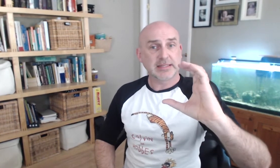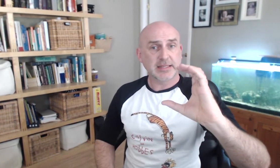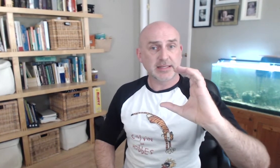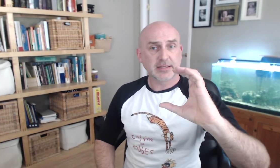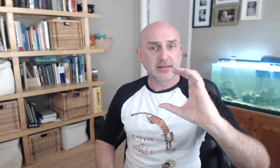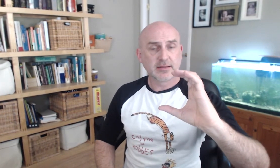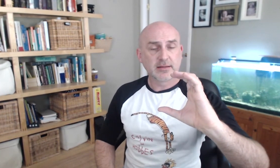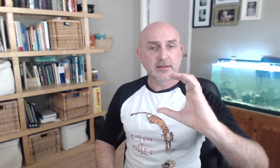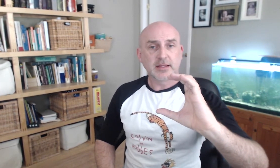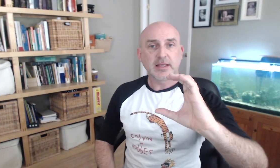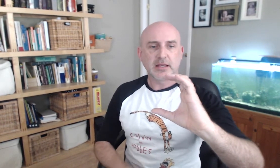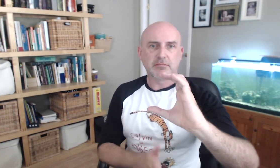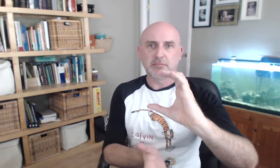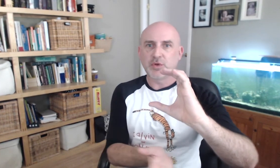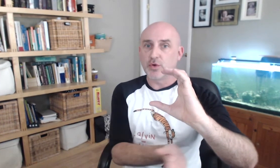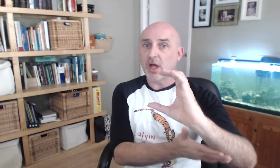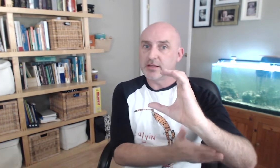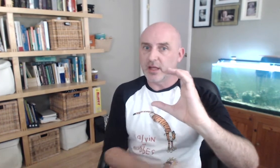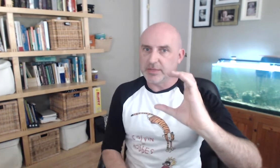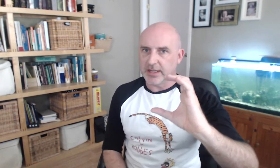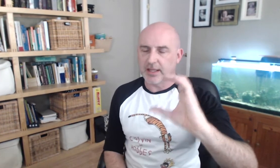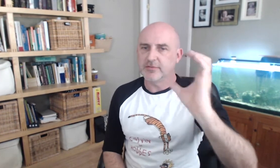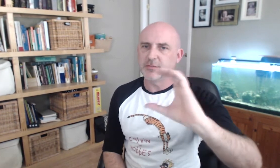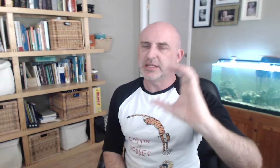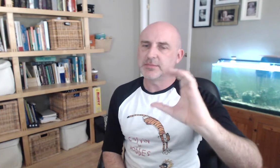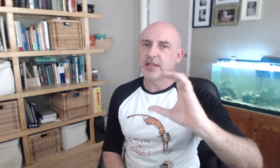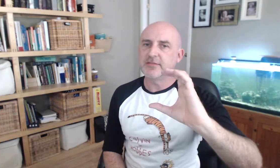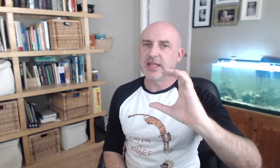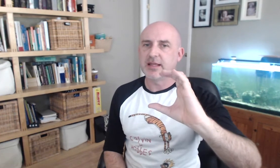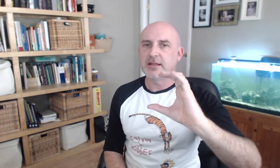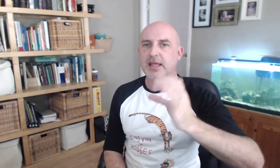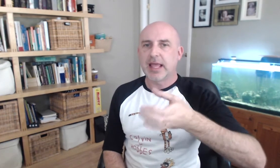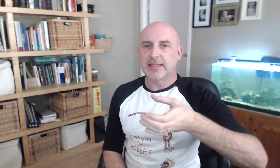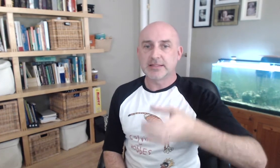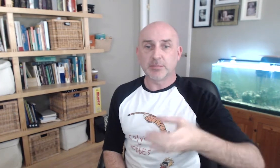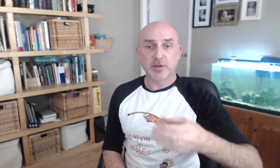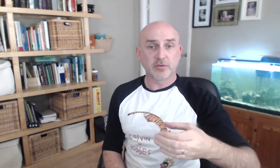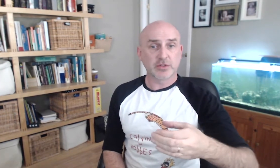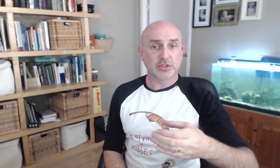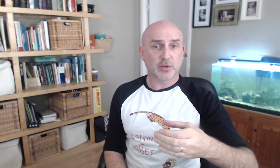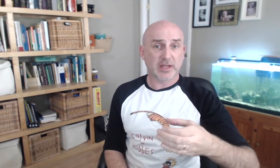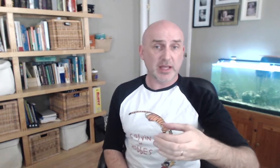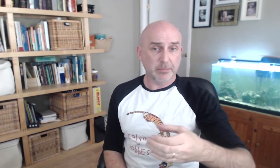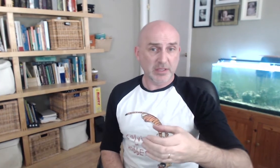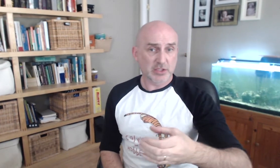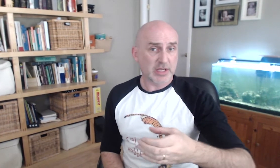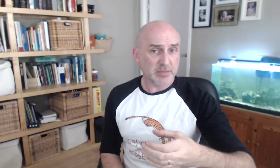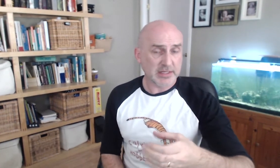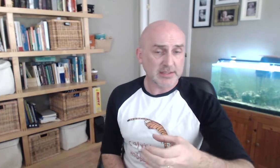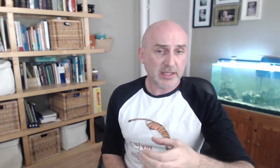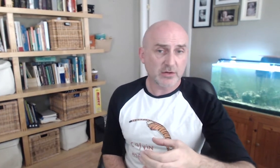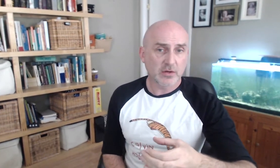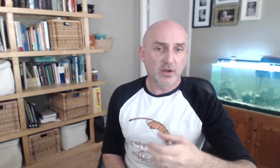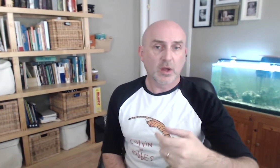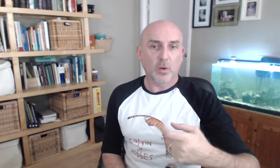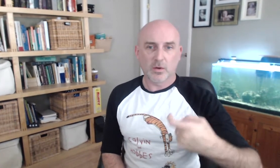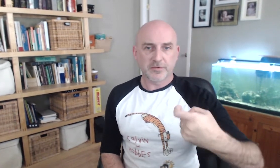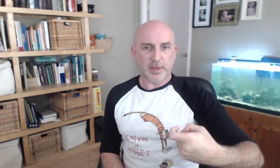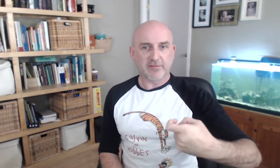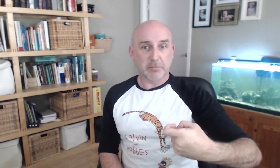C in your non-dominant hand. For me, it's my left hand. And then tip it over to show a cup-shaped container. Or if you have a